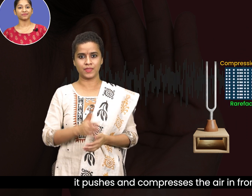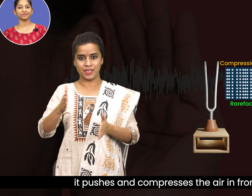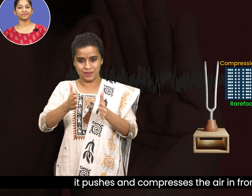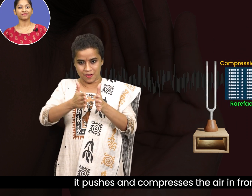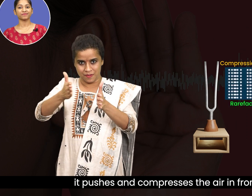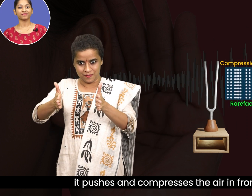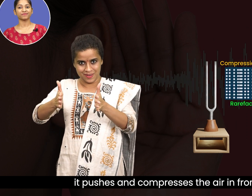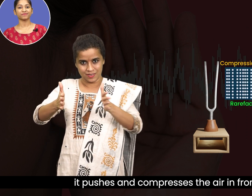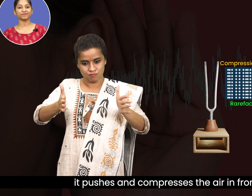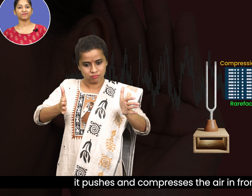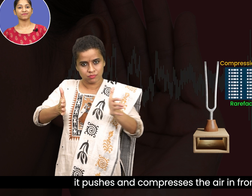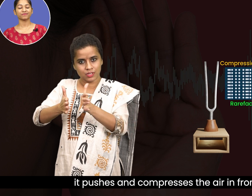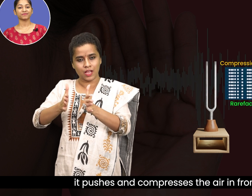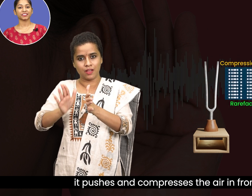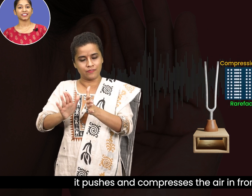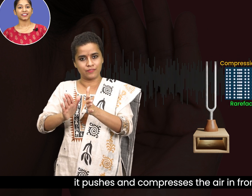it,